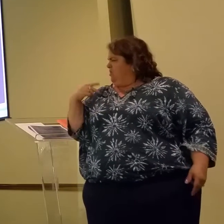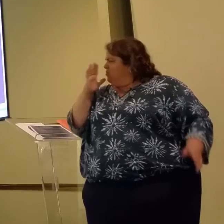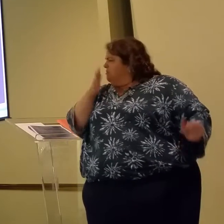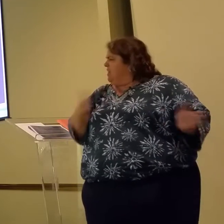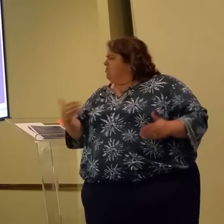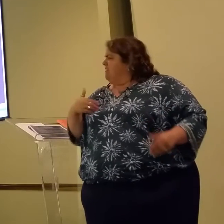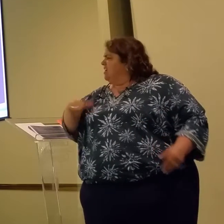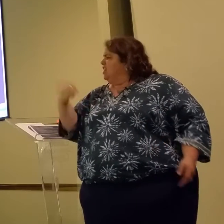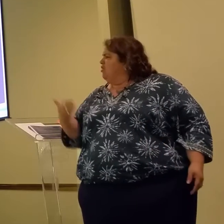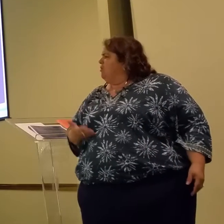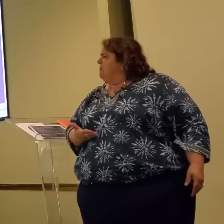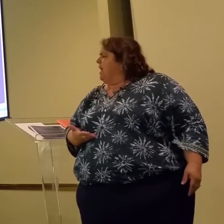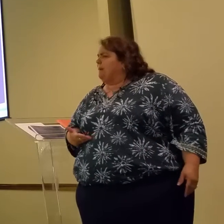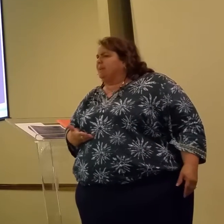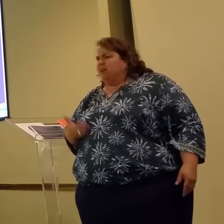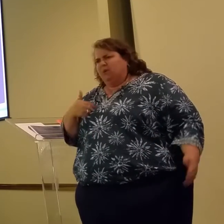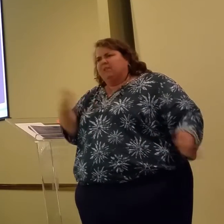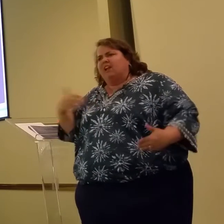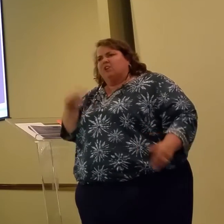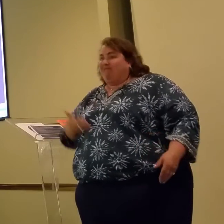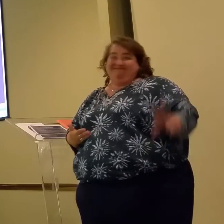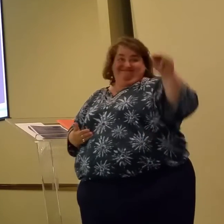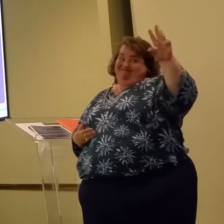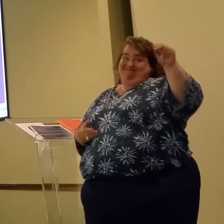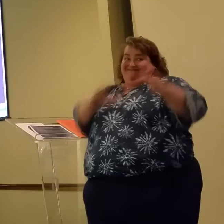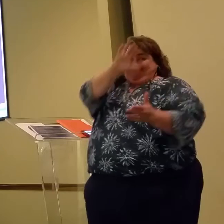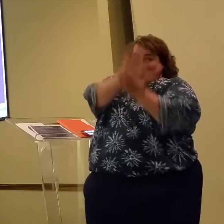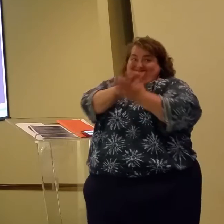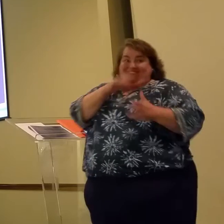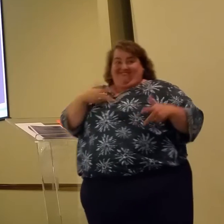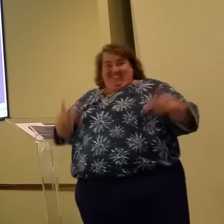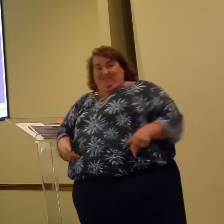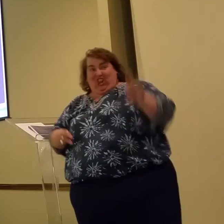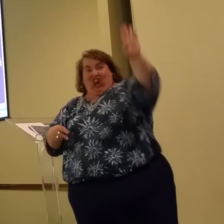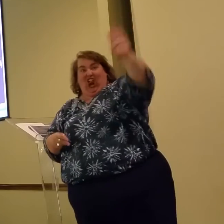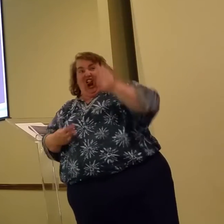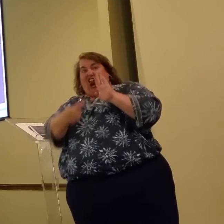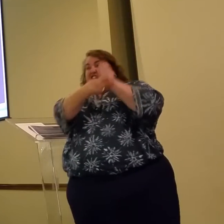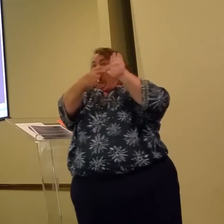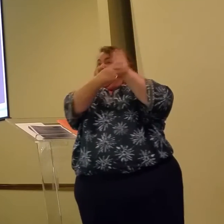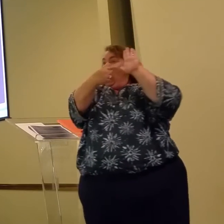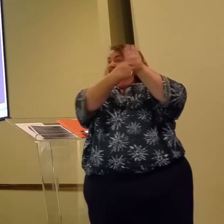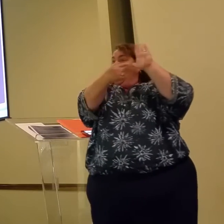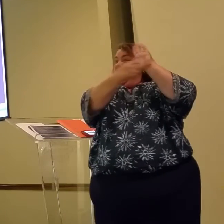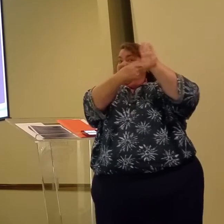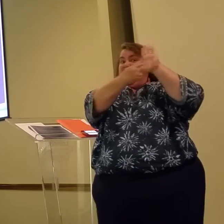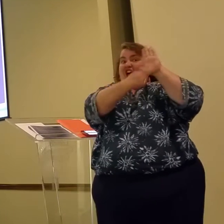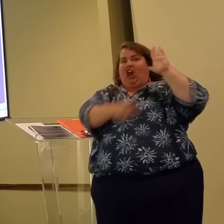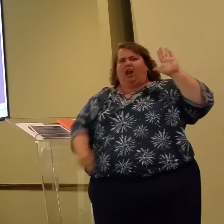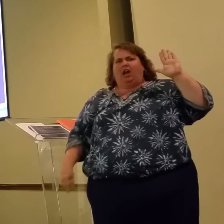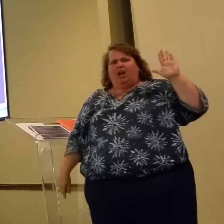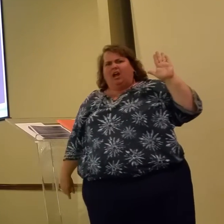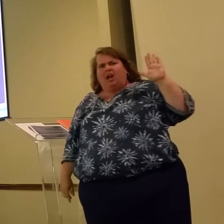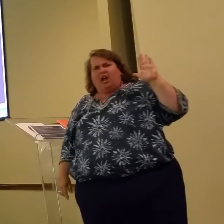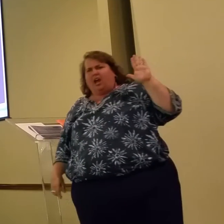And she said, well, no. They're planning on having another baby. The husband will say, no, he's having a vasectomy. Look, I found this interpreter's